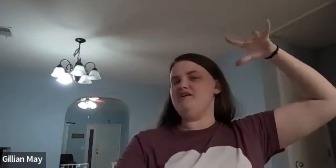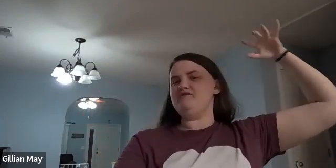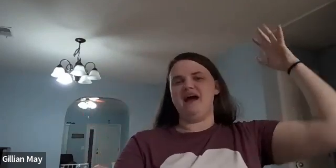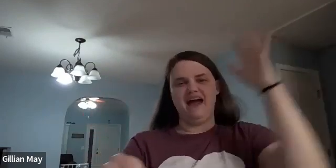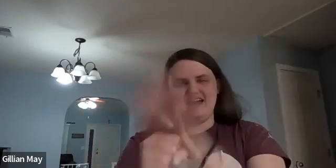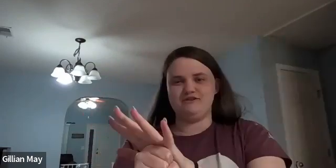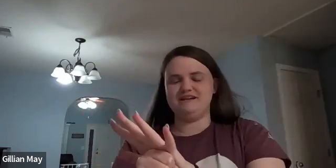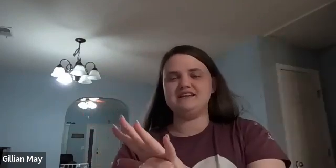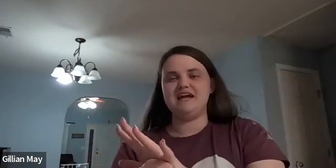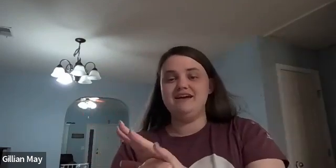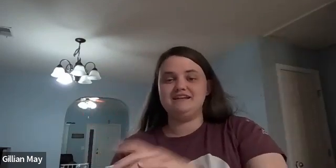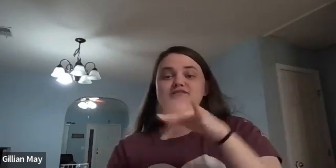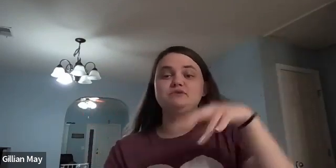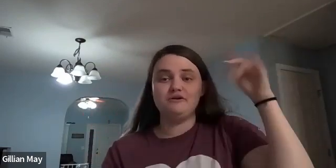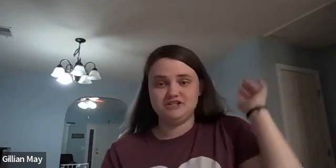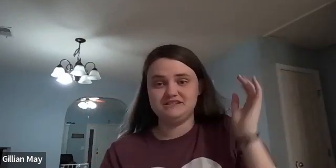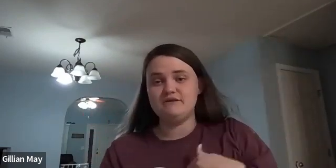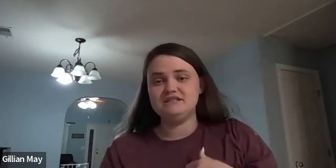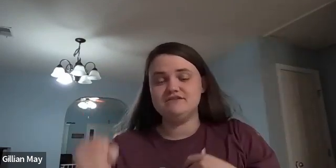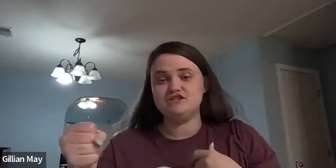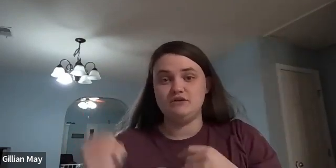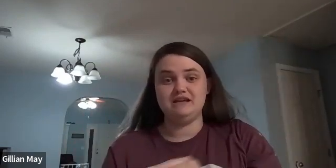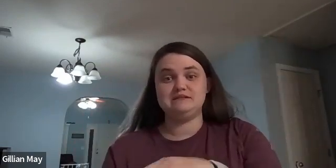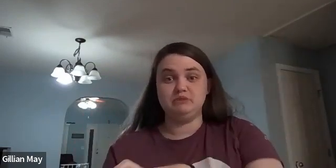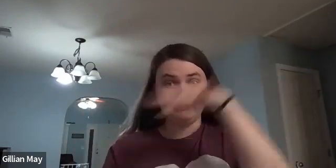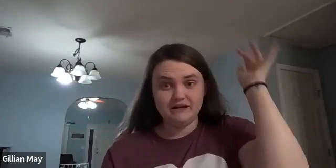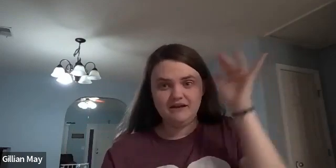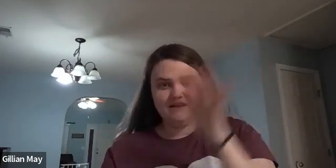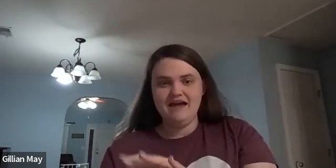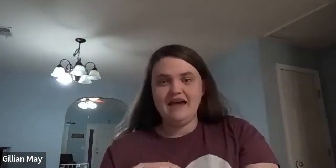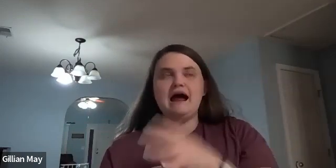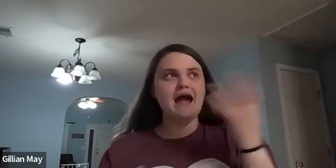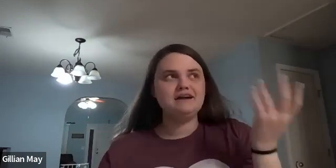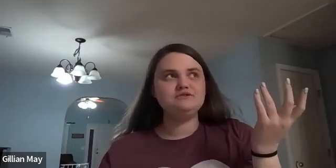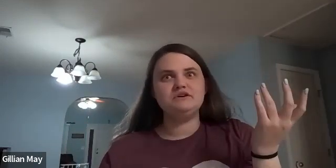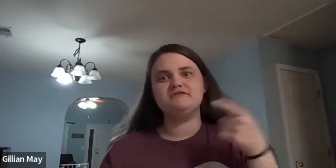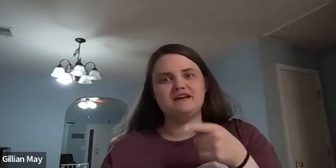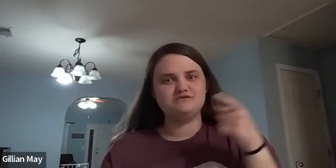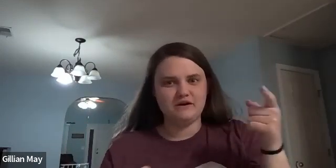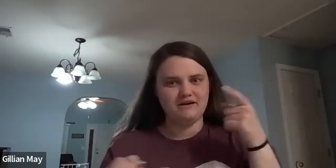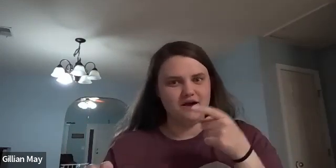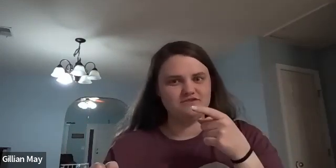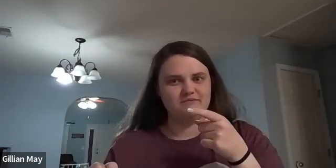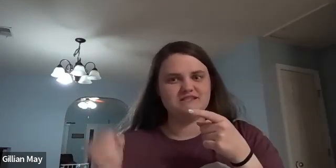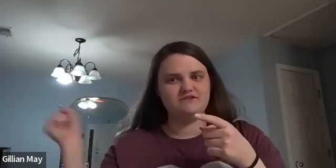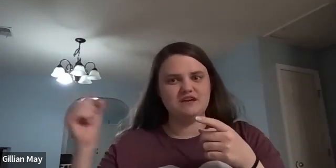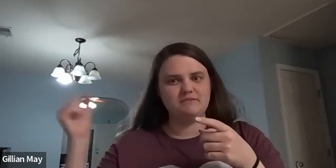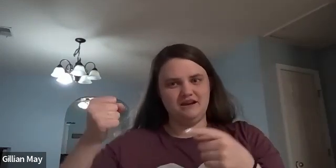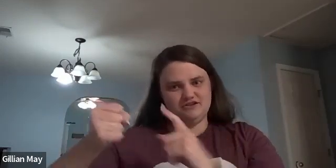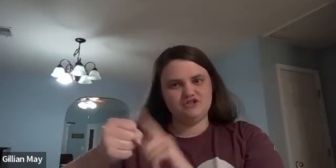so angry. It's like explosions. I always think of a soda exploding. And I actually wonder if that's where it comes from. Because if you think about it, here's the